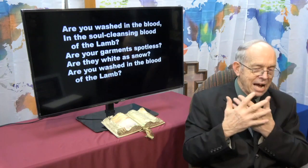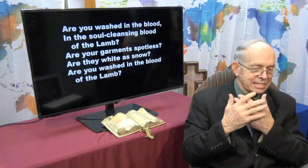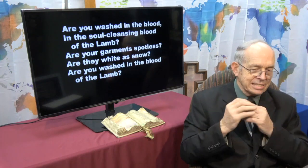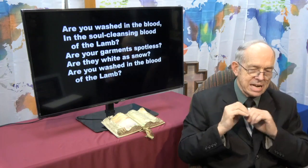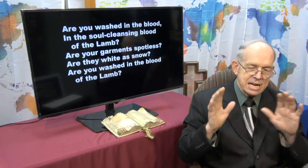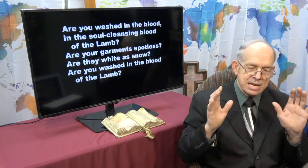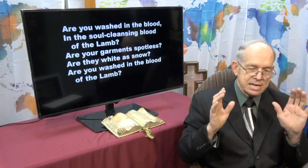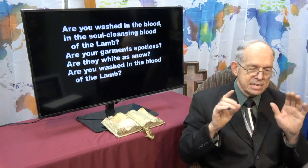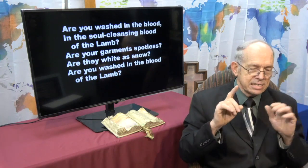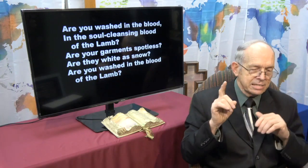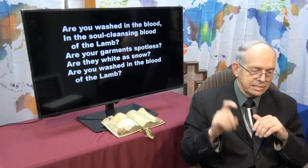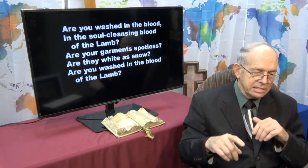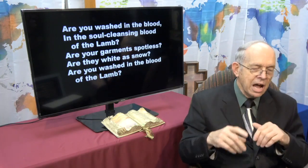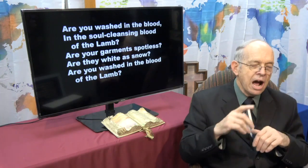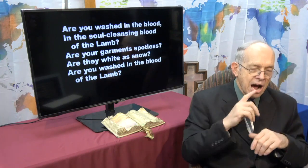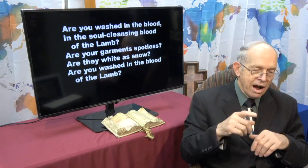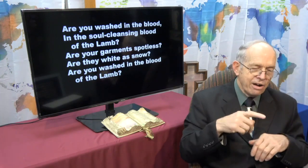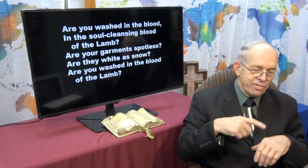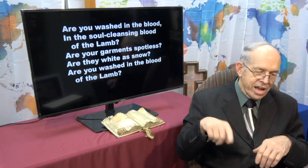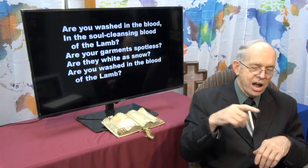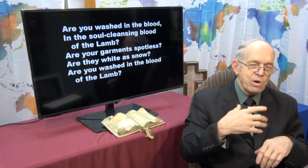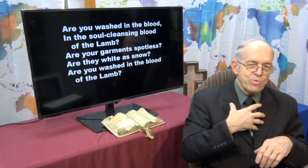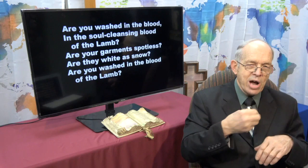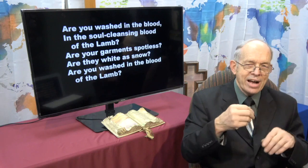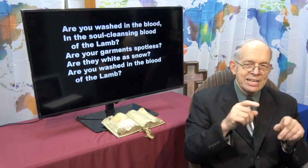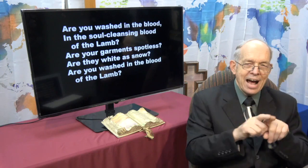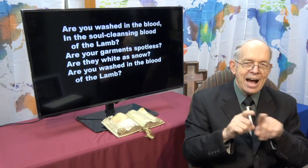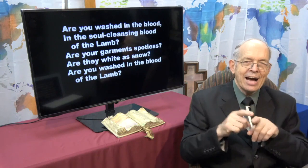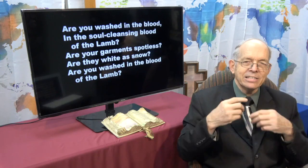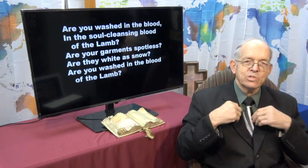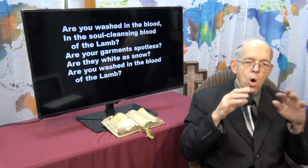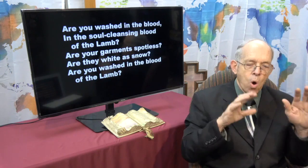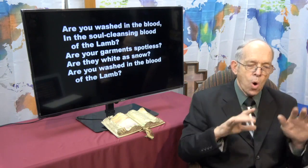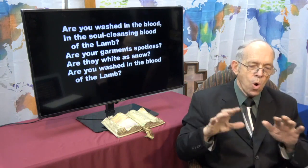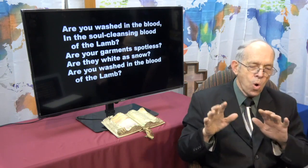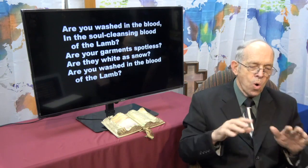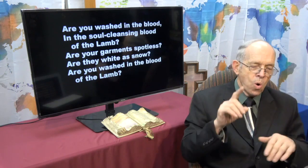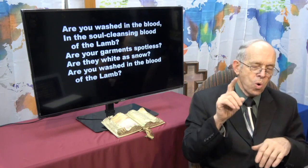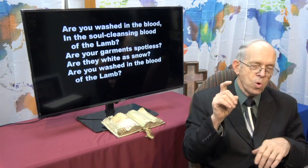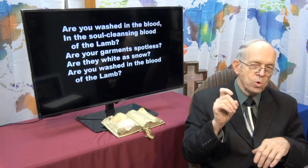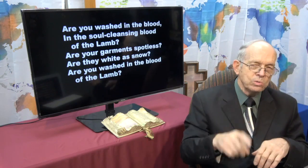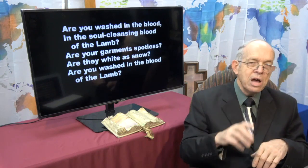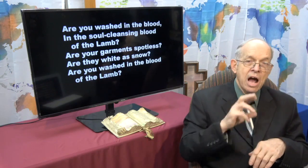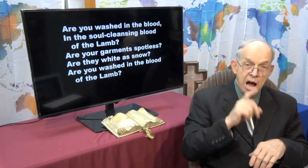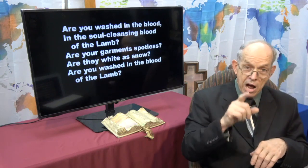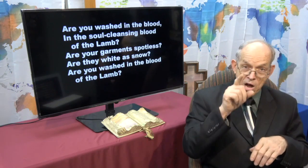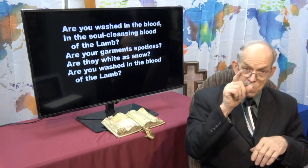back now, are the right eyes shown, are